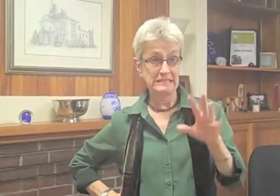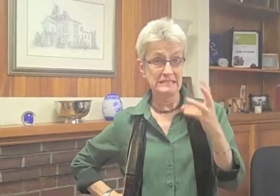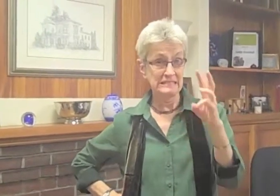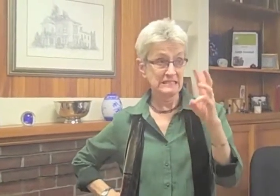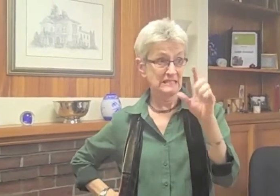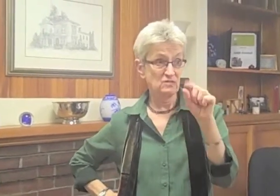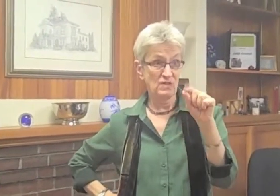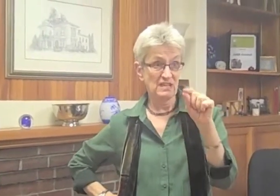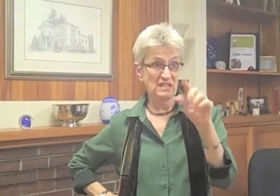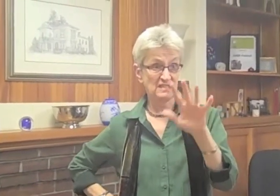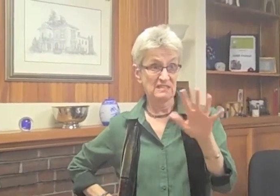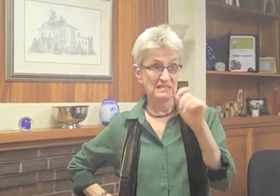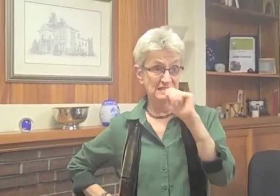Thereabouts? 1620 maybe?